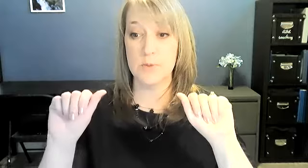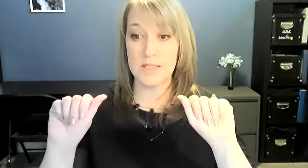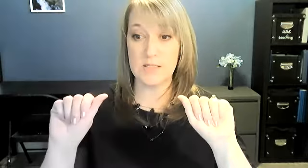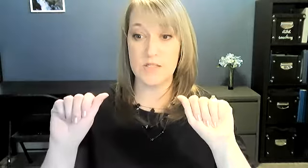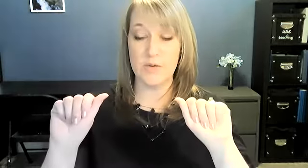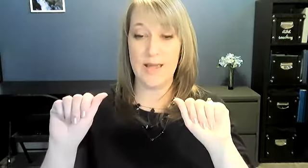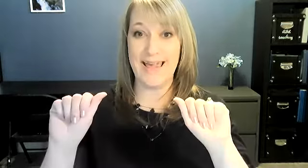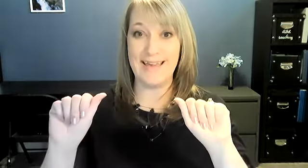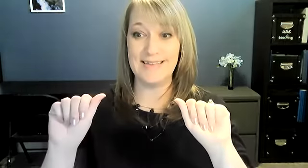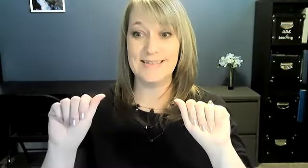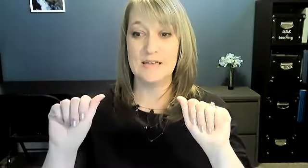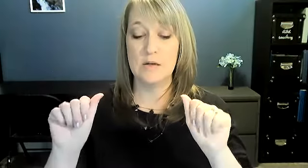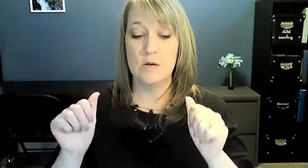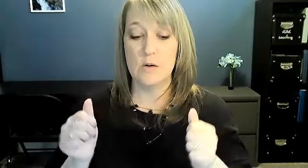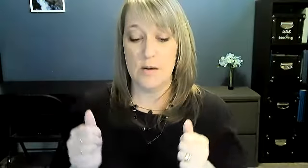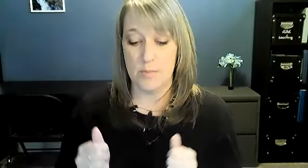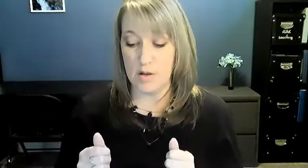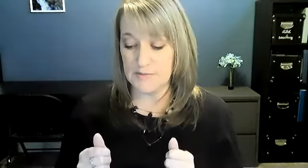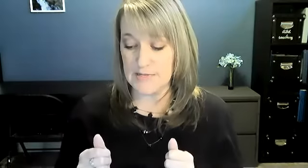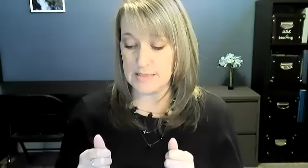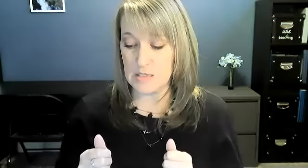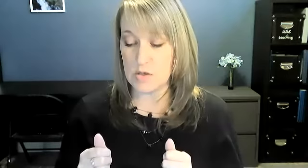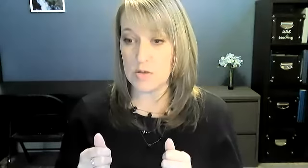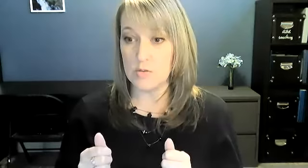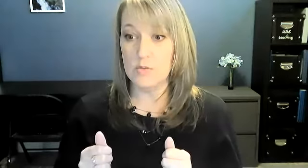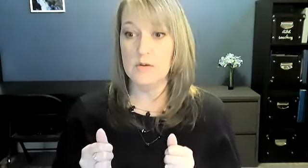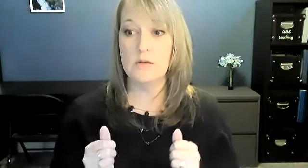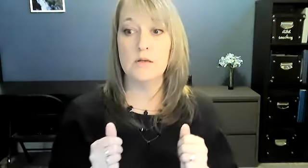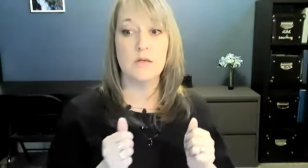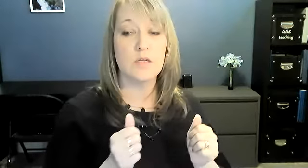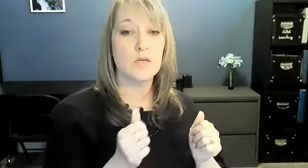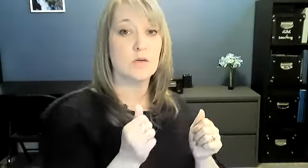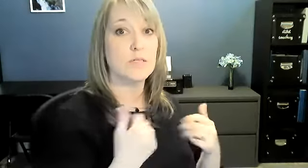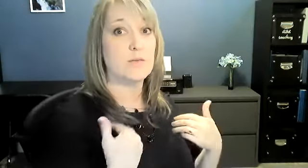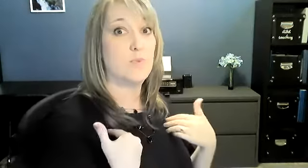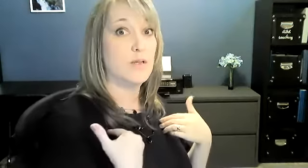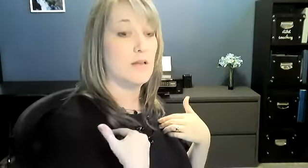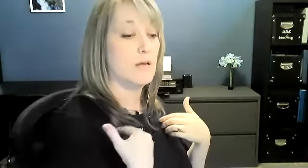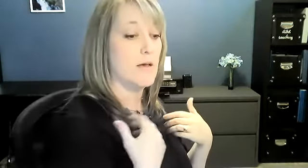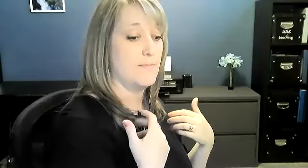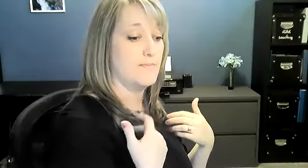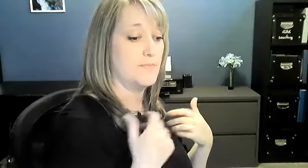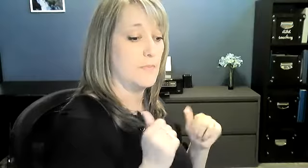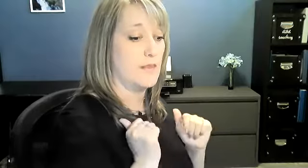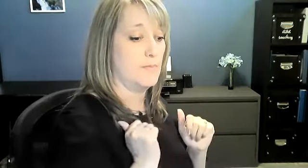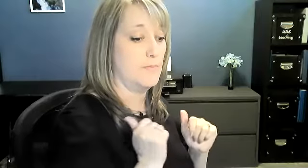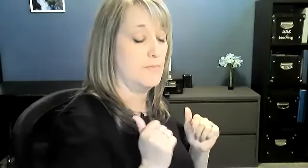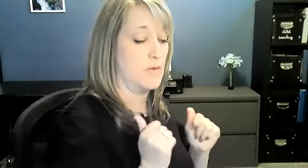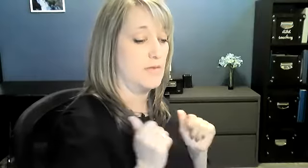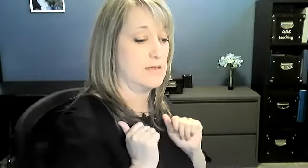is two A's, palms facing you. You're going to put them, both of these,